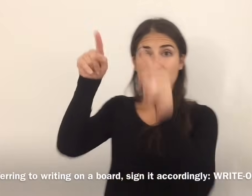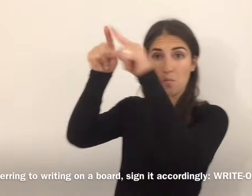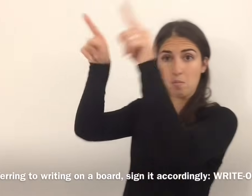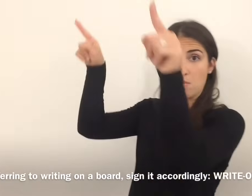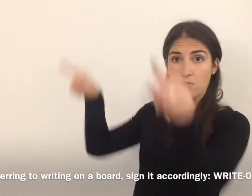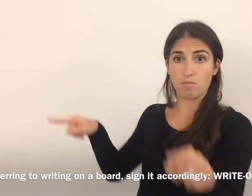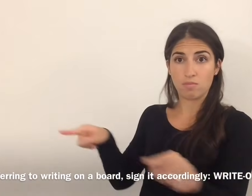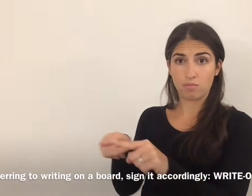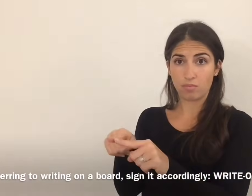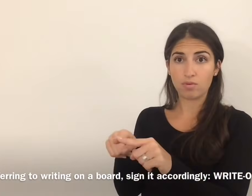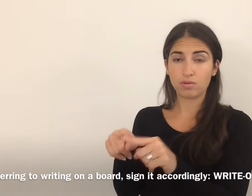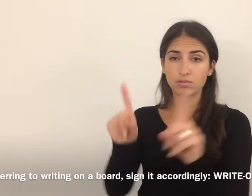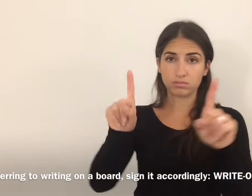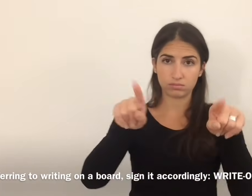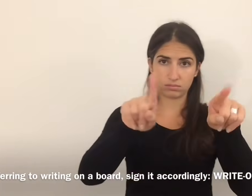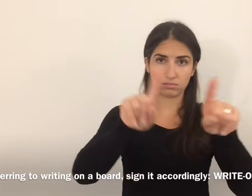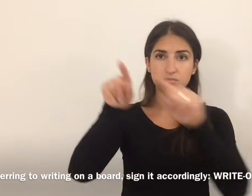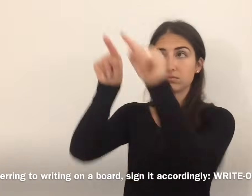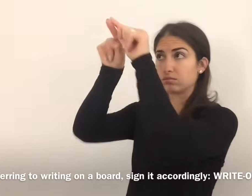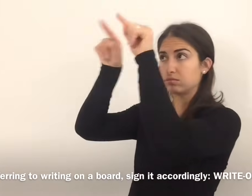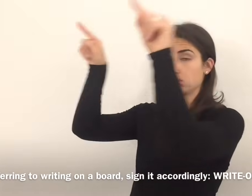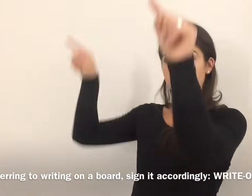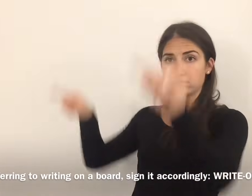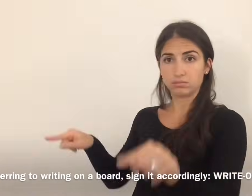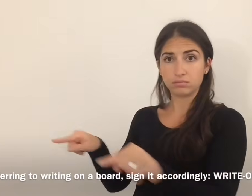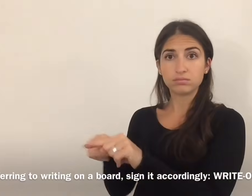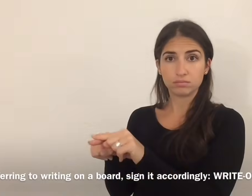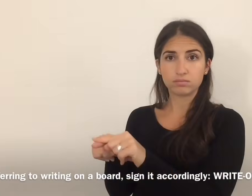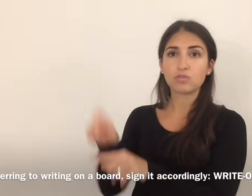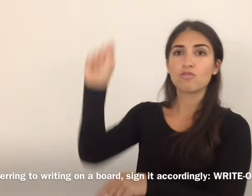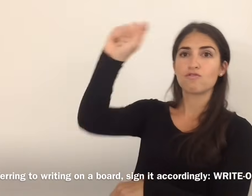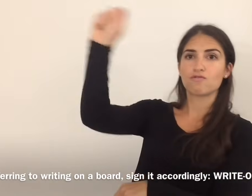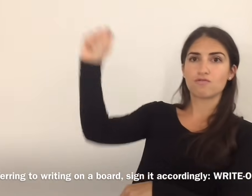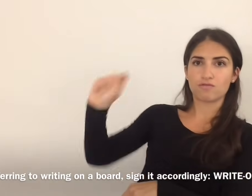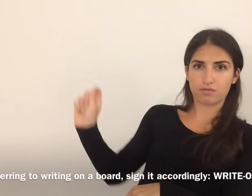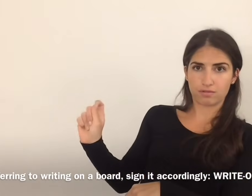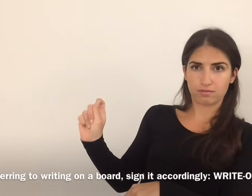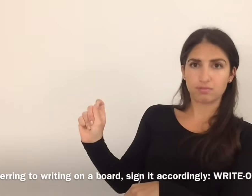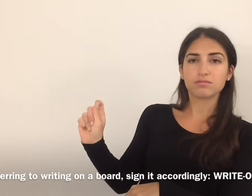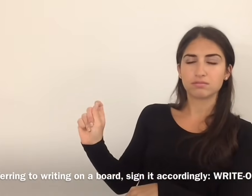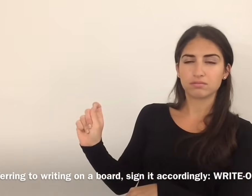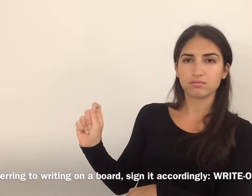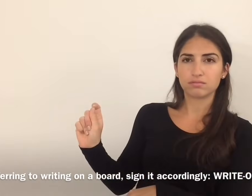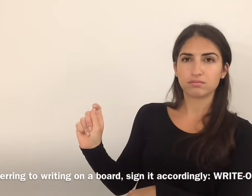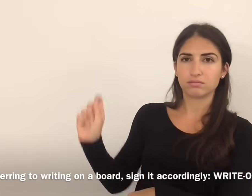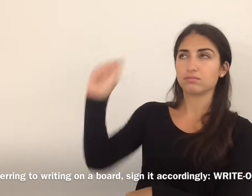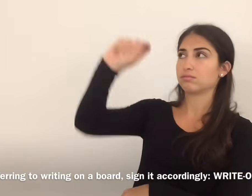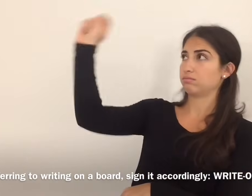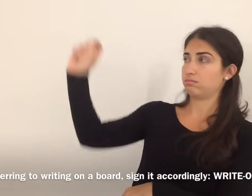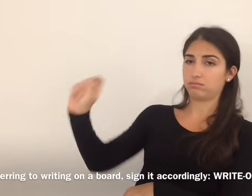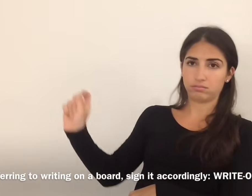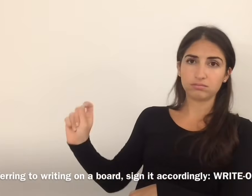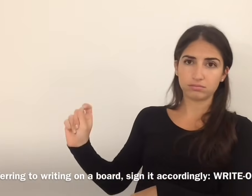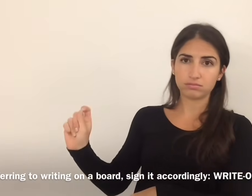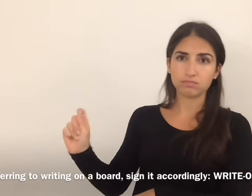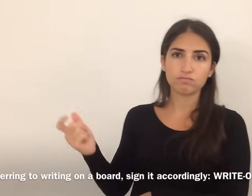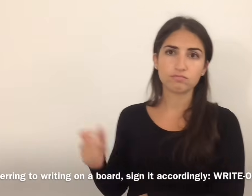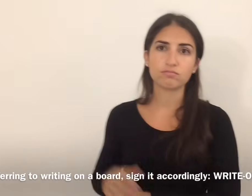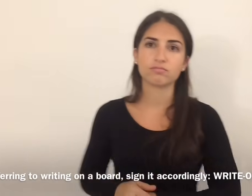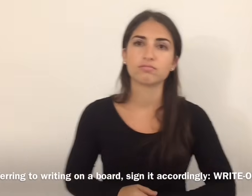Or if you're using a board, that's a board, write like this, like you're writing on the board.